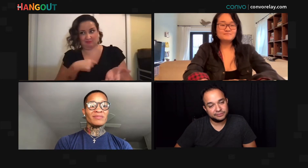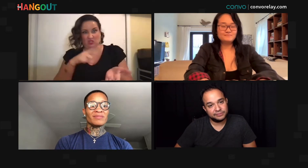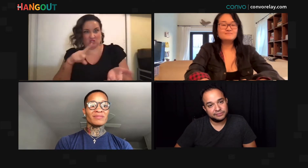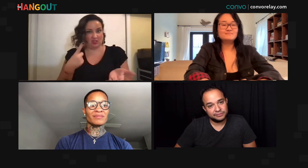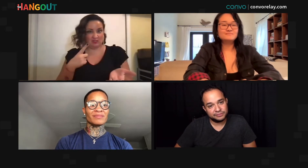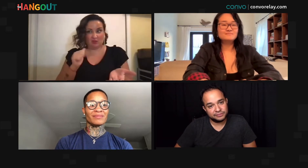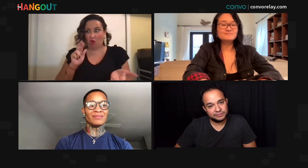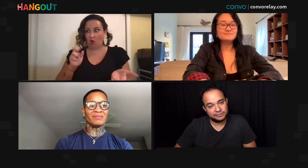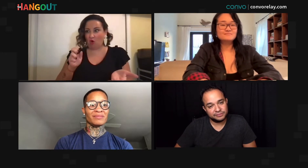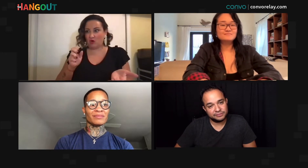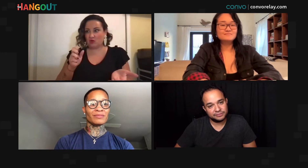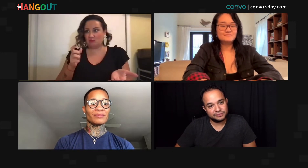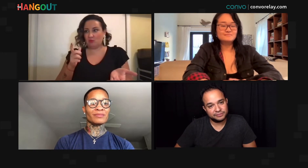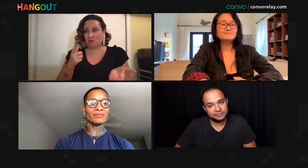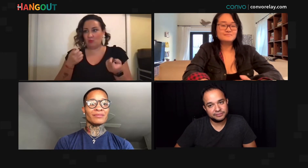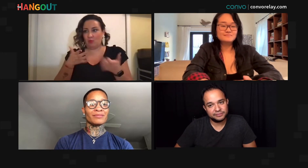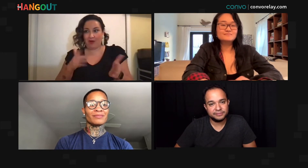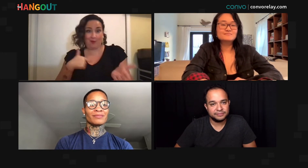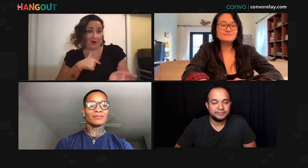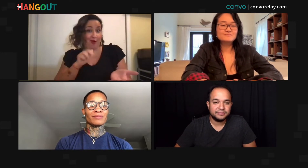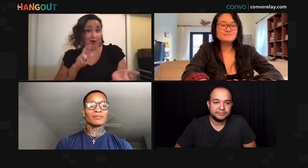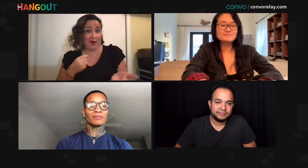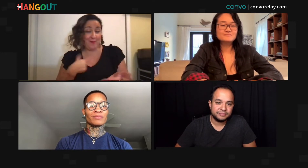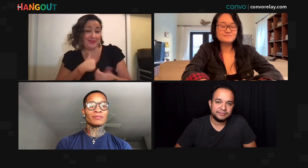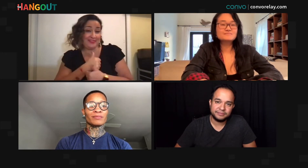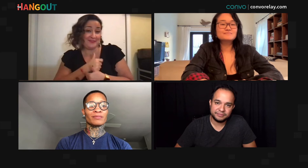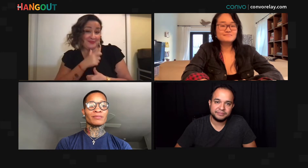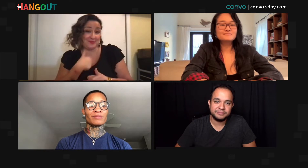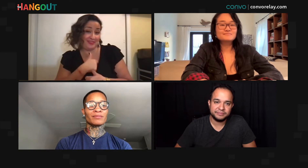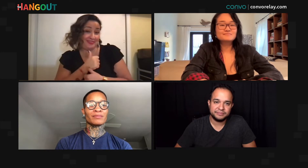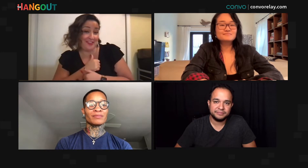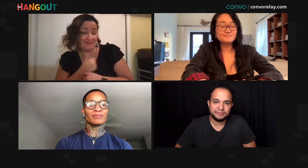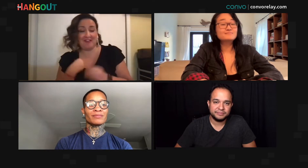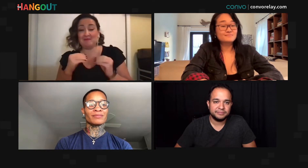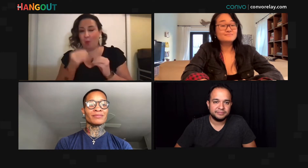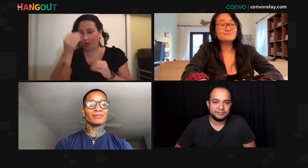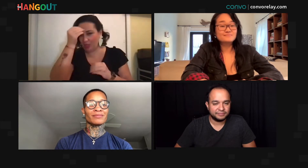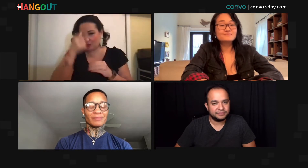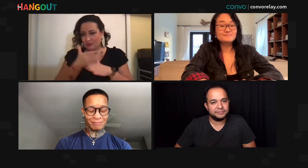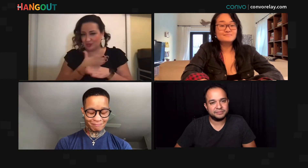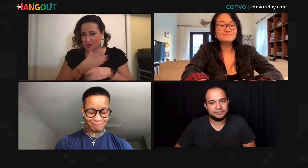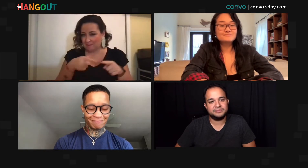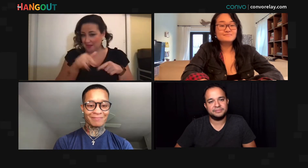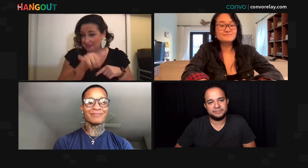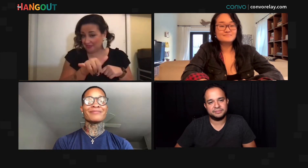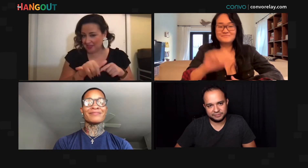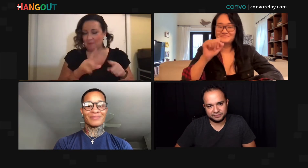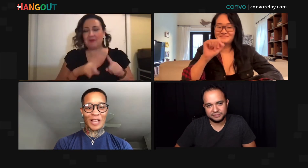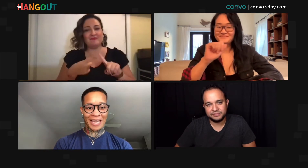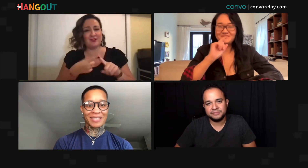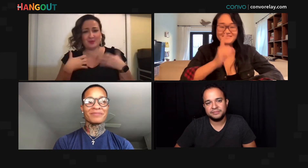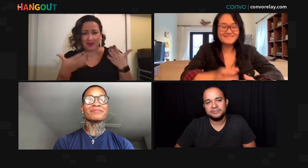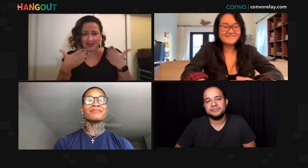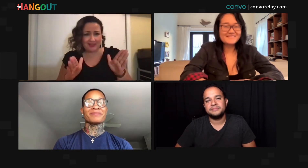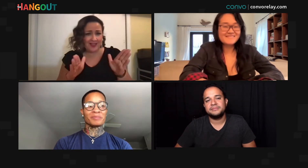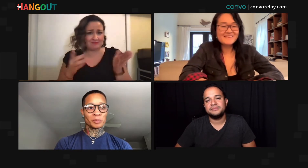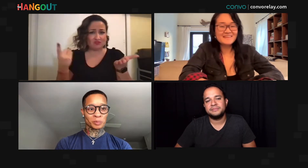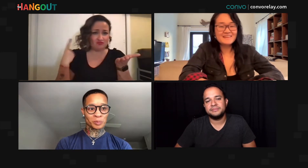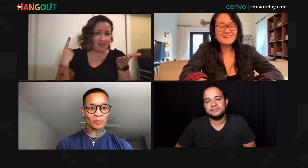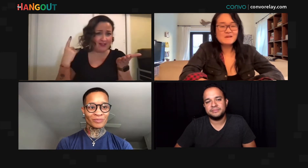not having to come out, right? We just are the way we are. And that connects to self-love. So thank you for Mhm. sharing